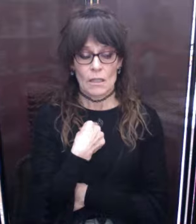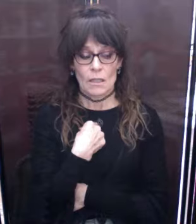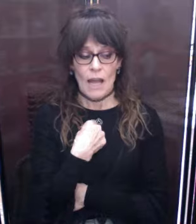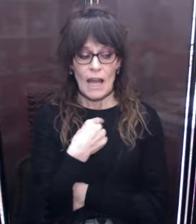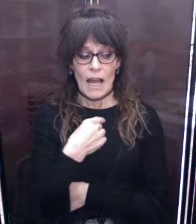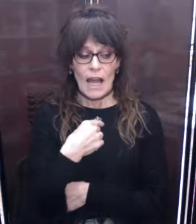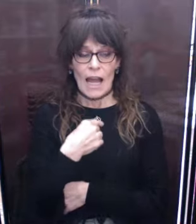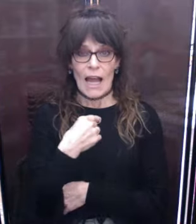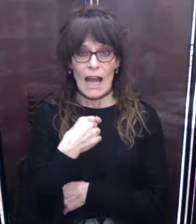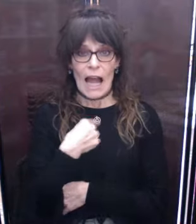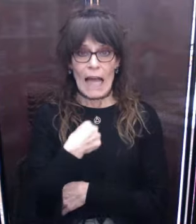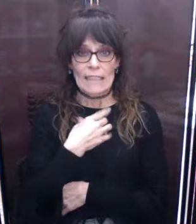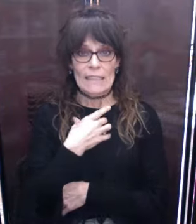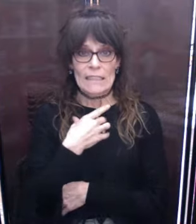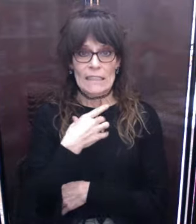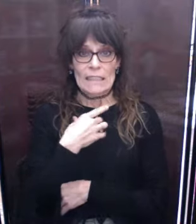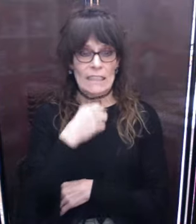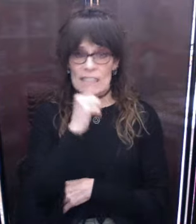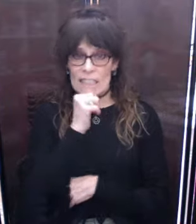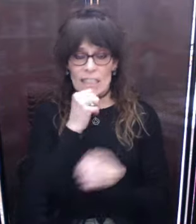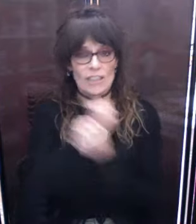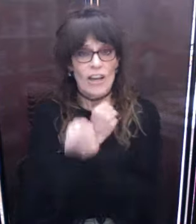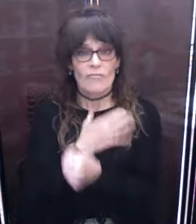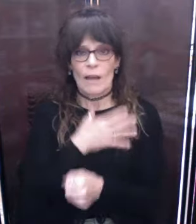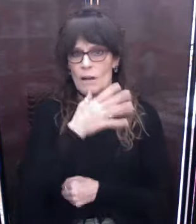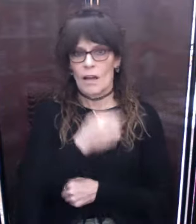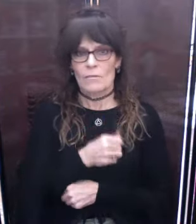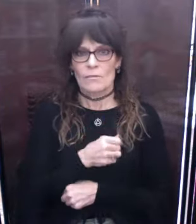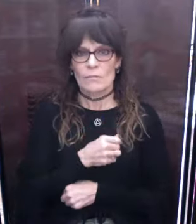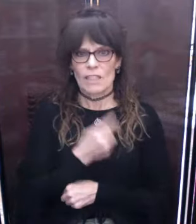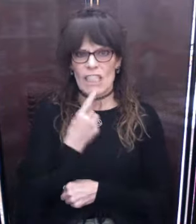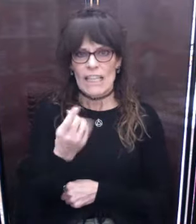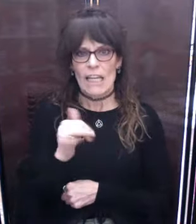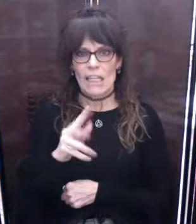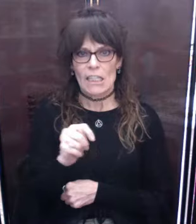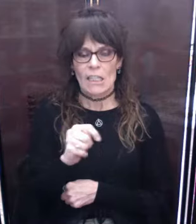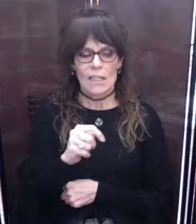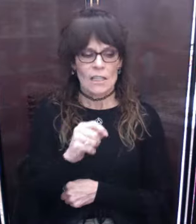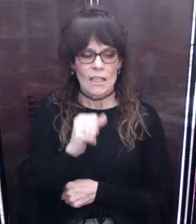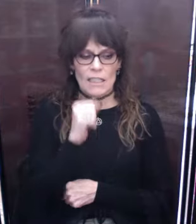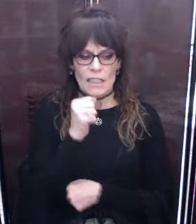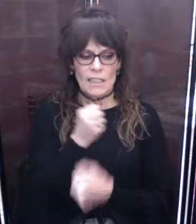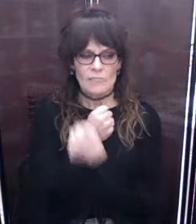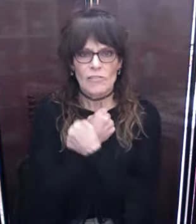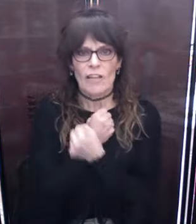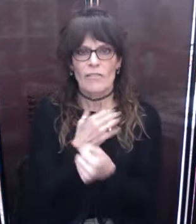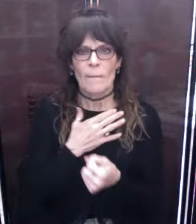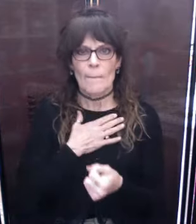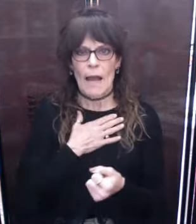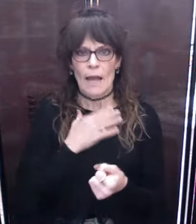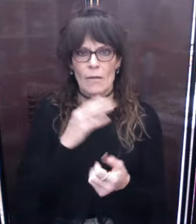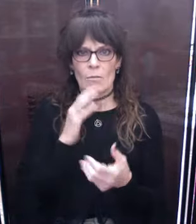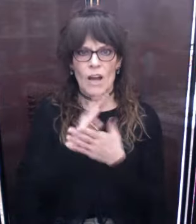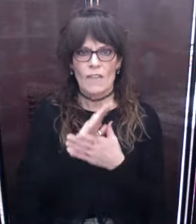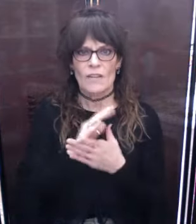did. I didn't really love this girl that I was marrying. I just said that I did, that I was a phony and a fraud, and